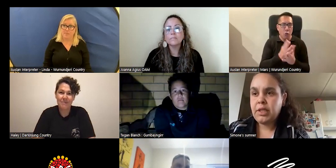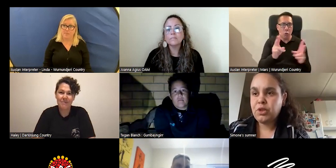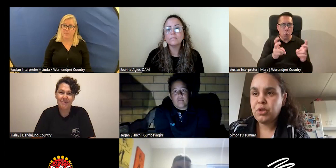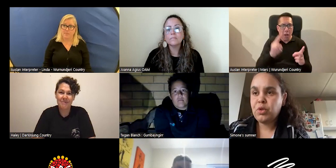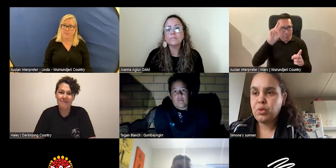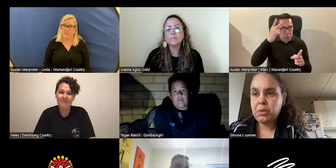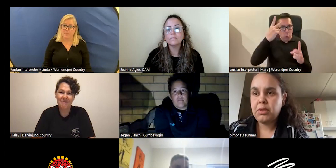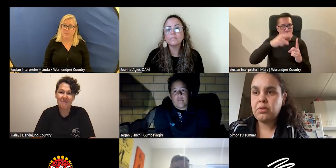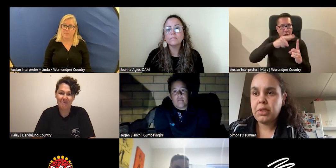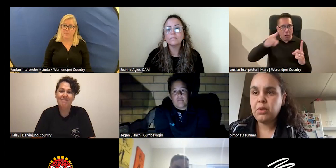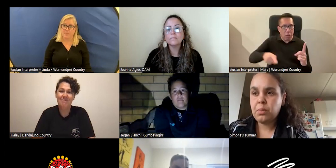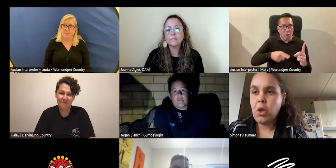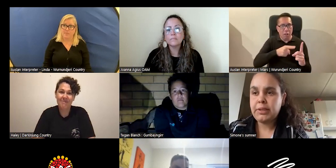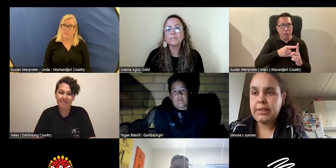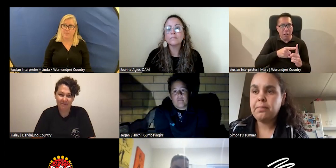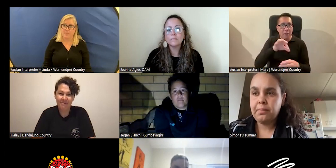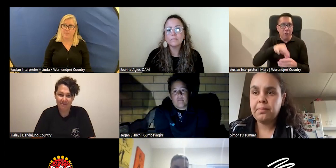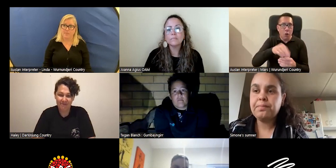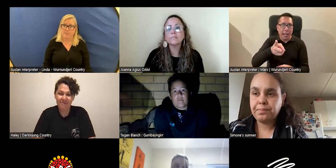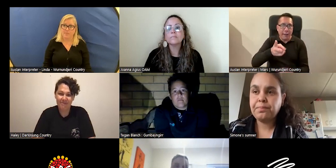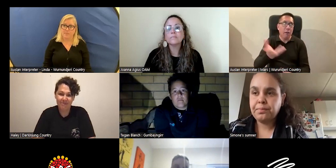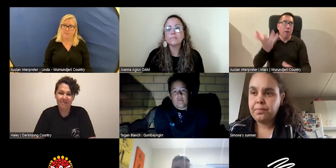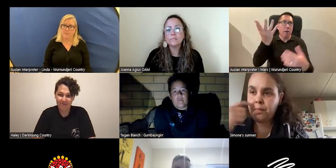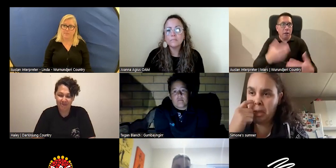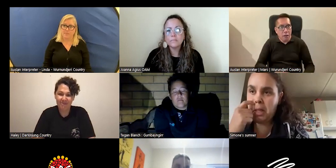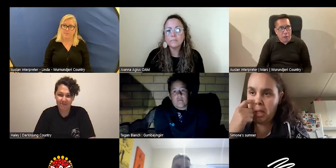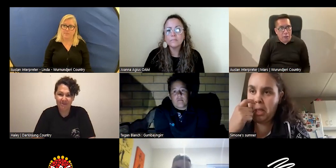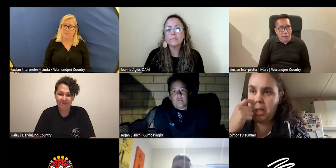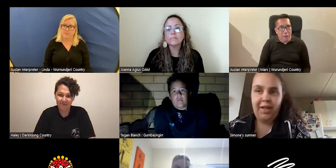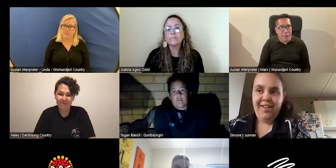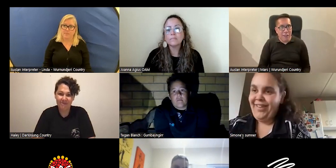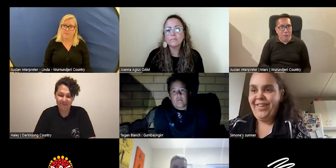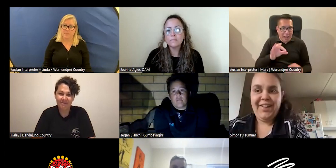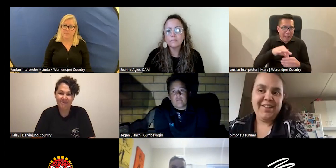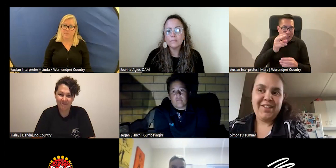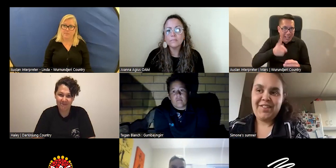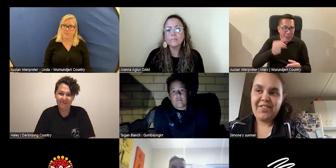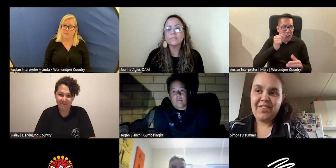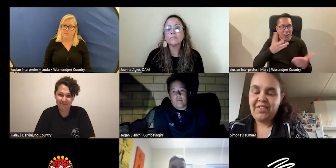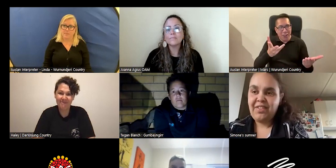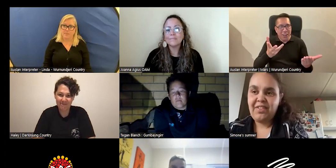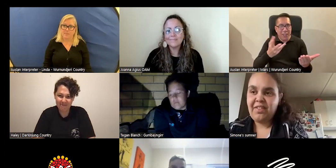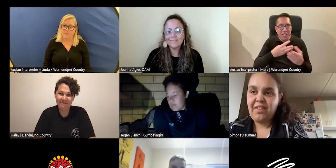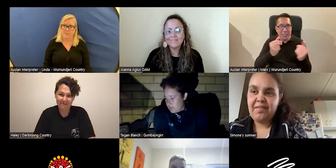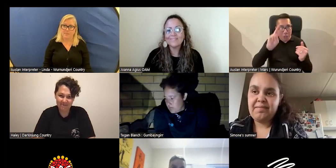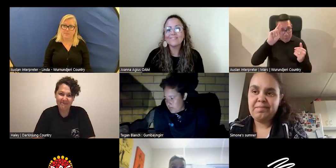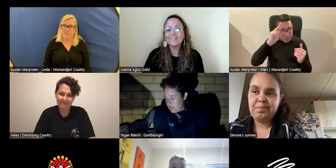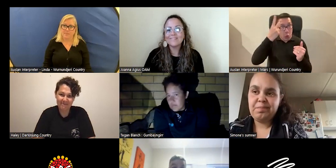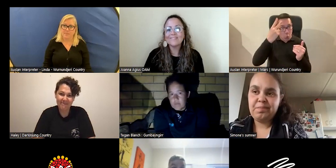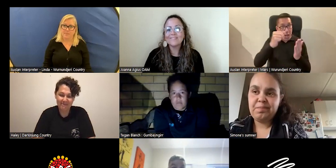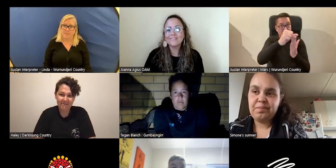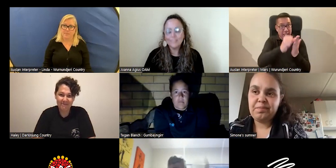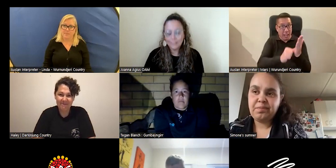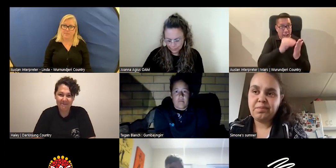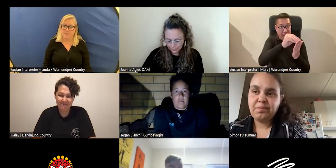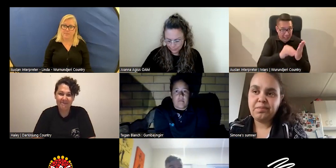political cycle. It's where we've got to vote and elect again. And it's what we do, what they call when something comes off the political agenda. And then we